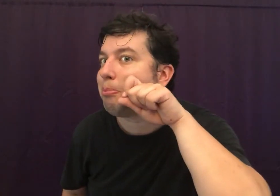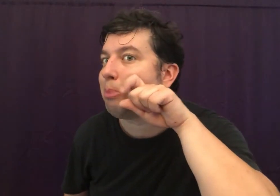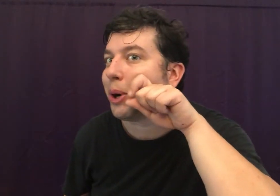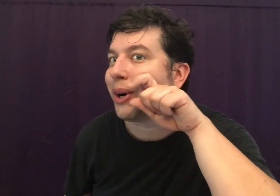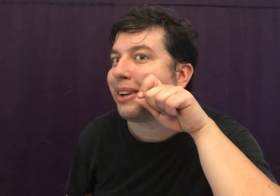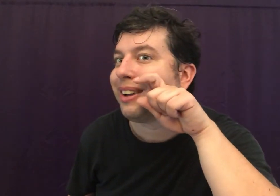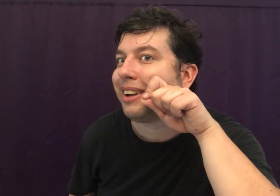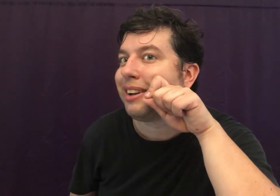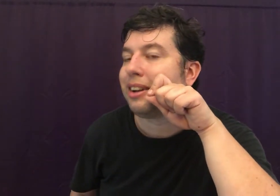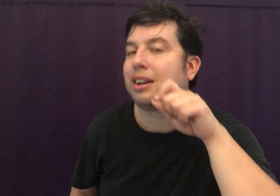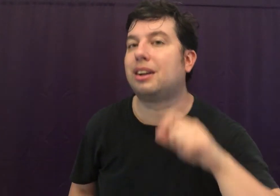Bird.